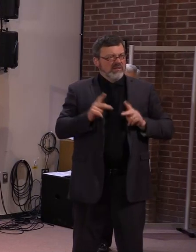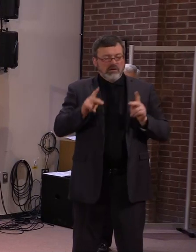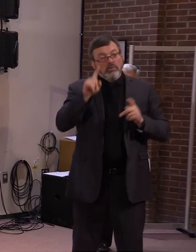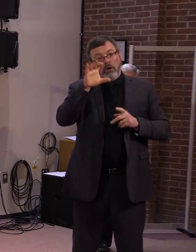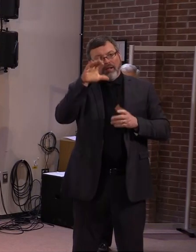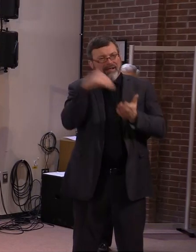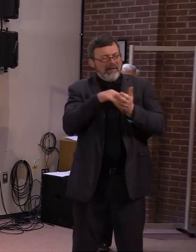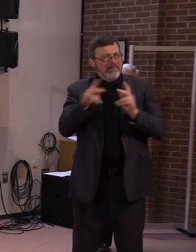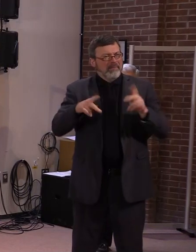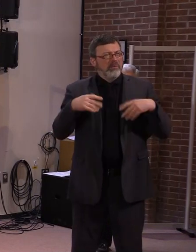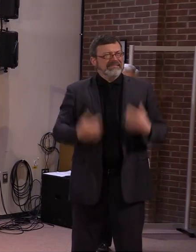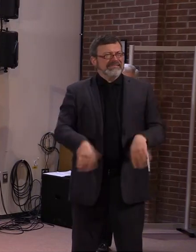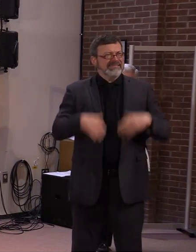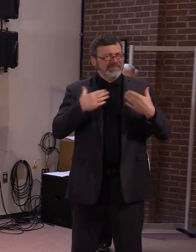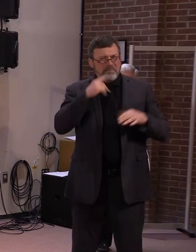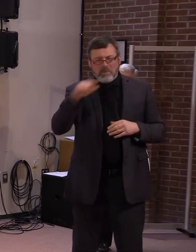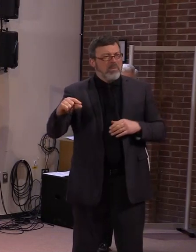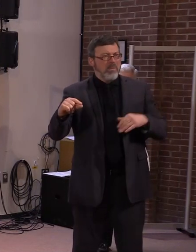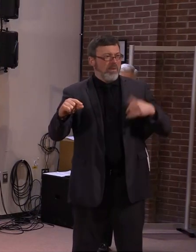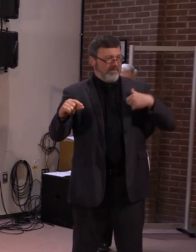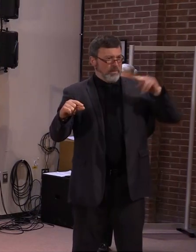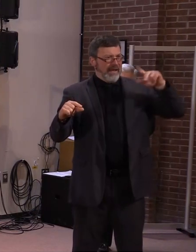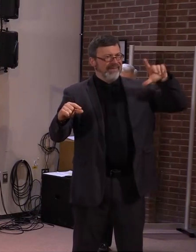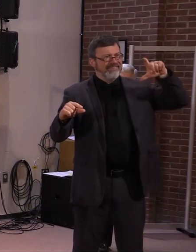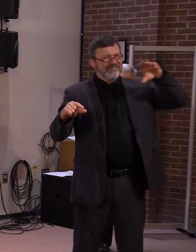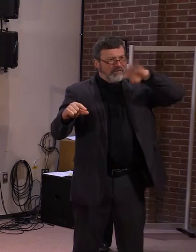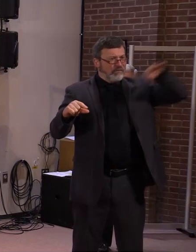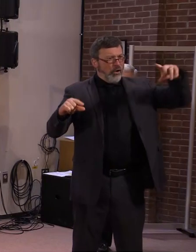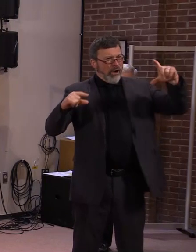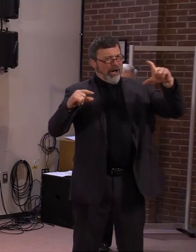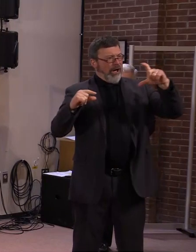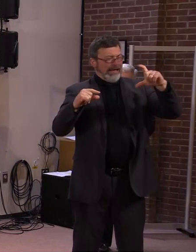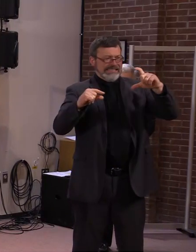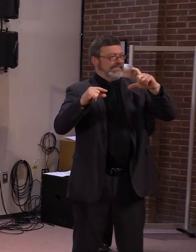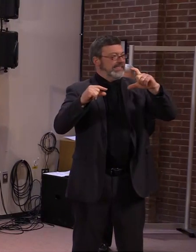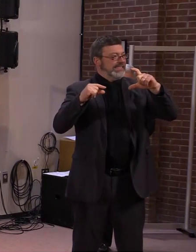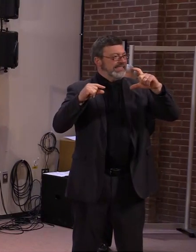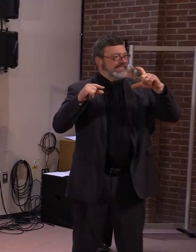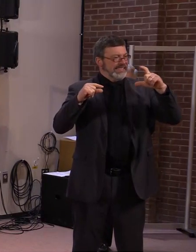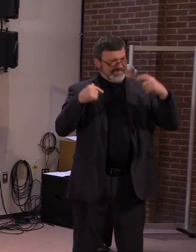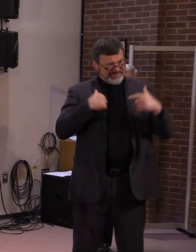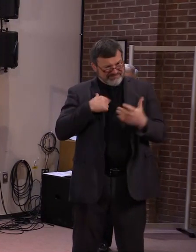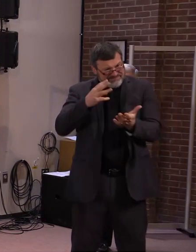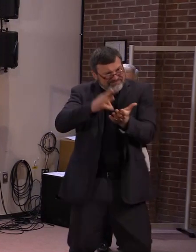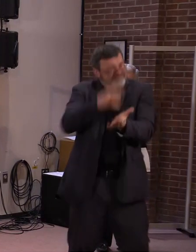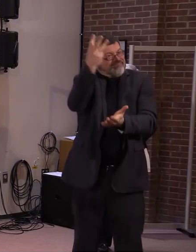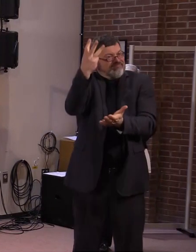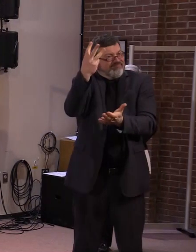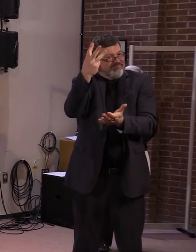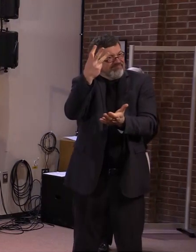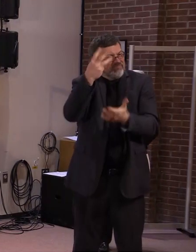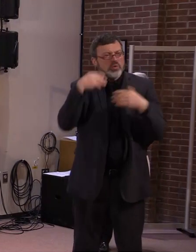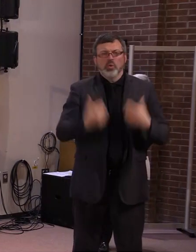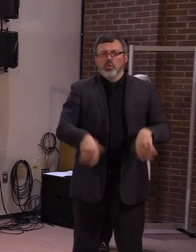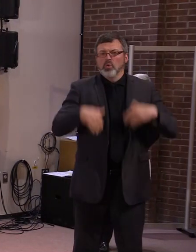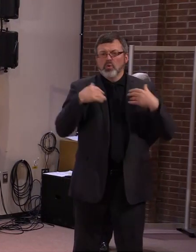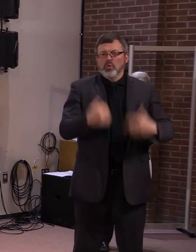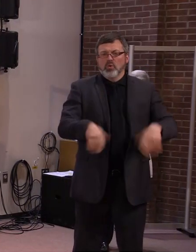nearly six times the number of tests. We're committed to making sure testing is